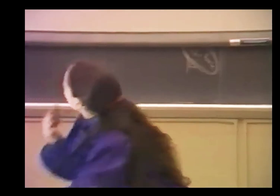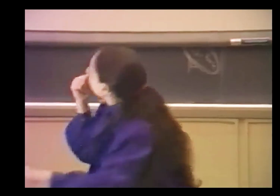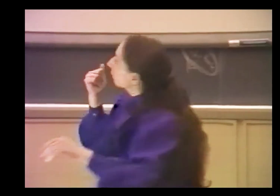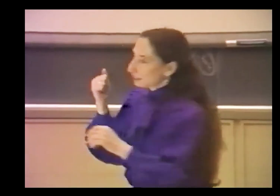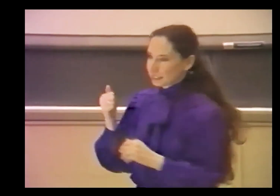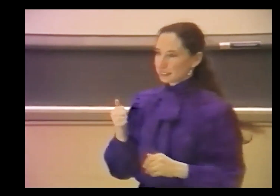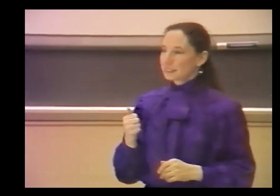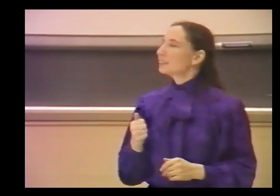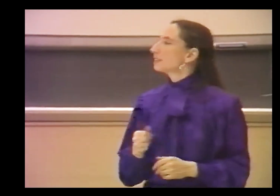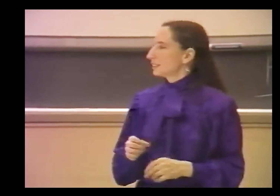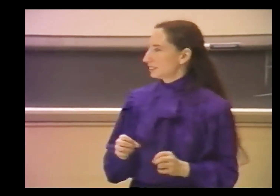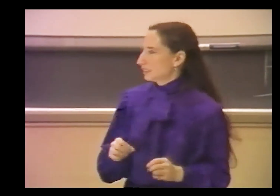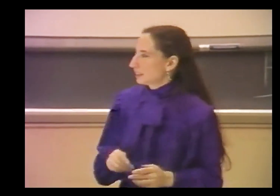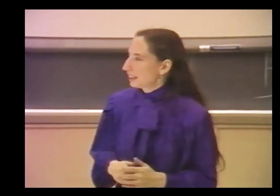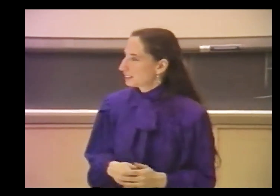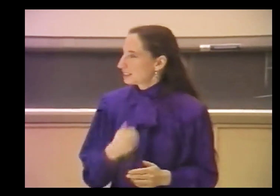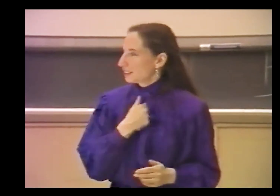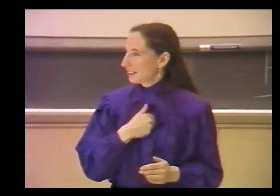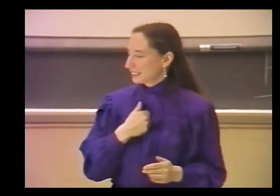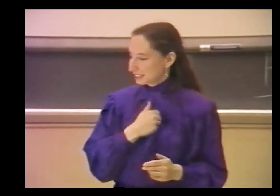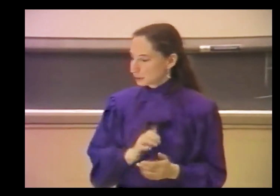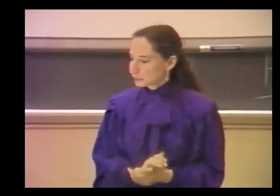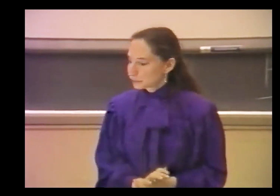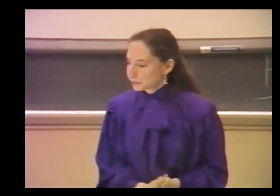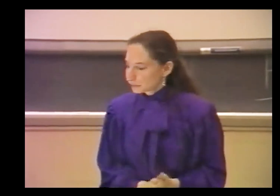better? Okay, sorry.